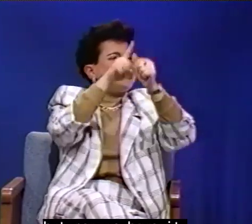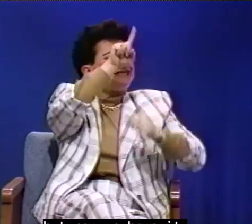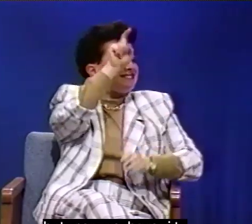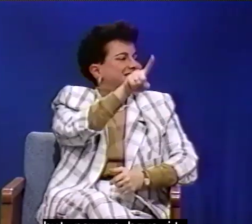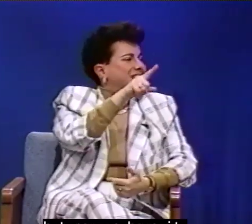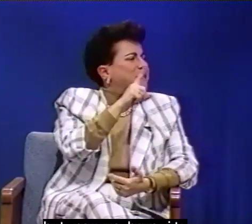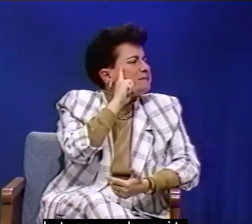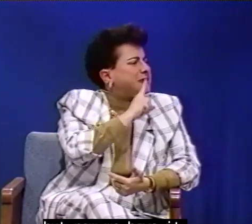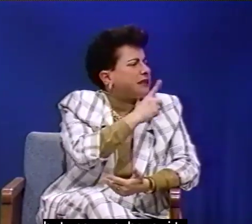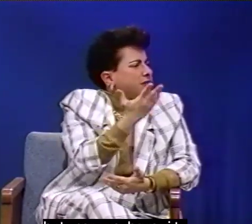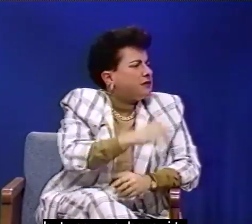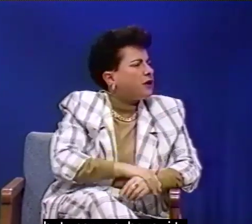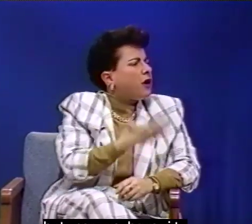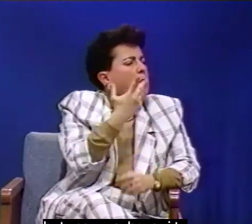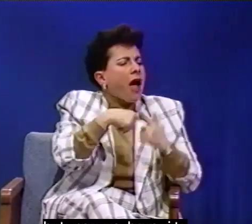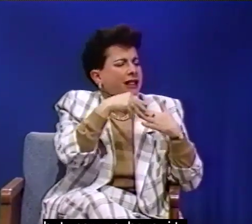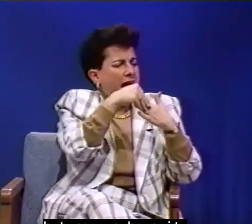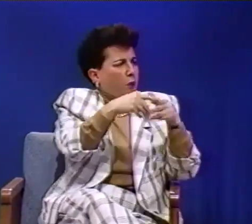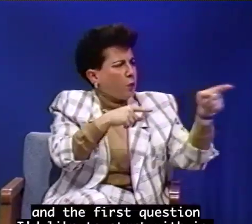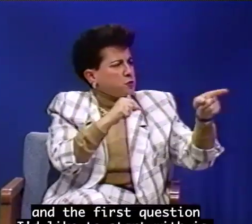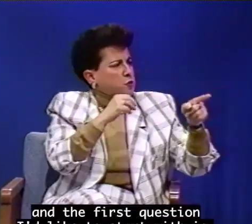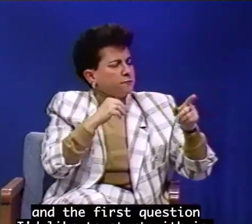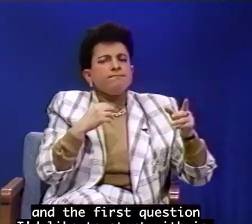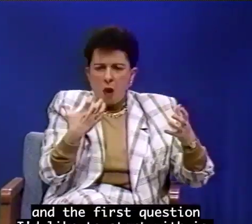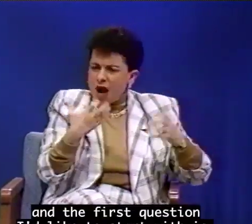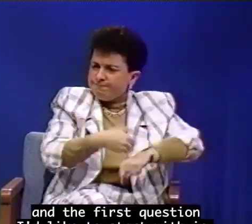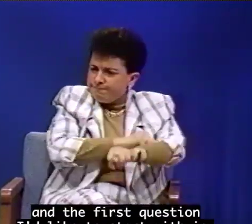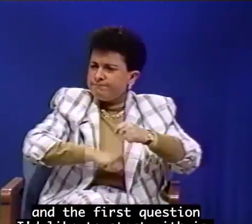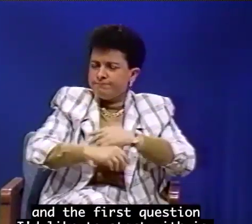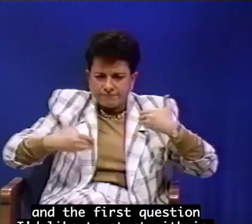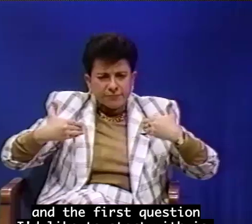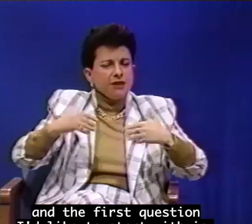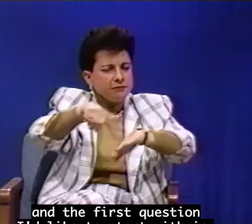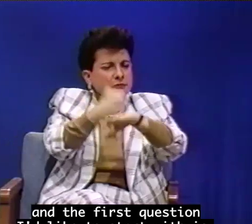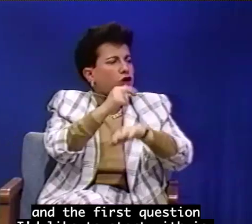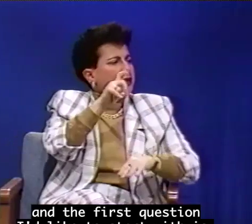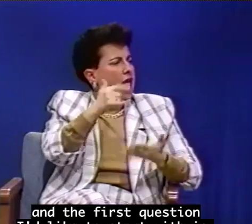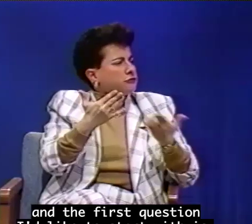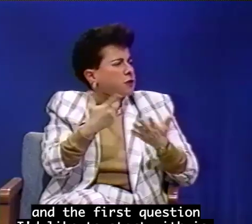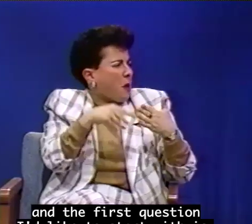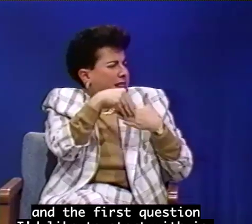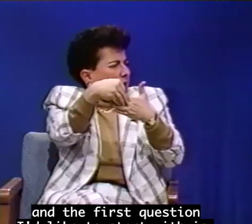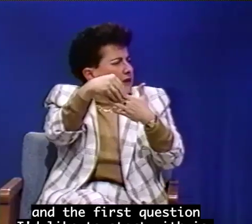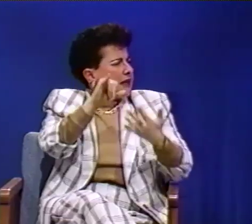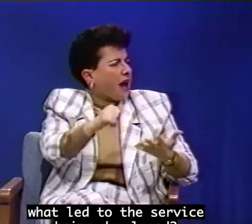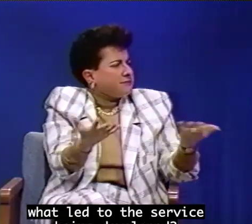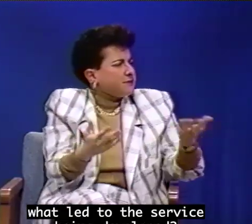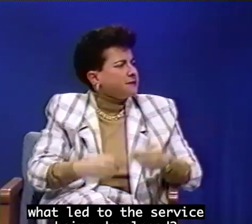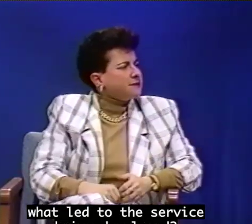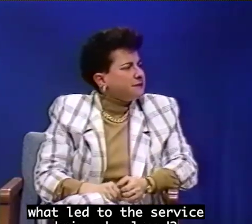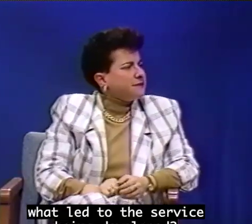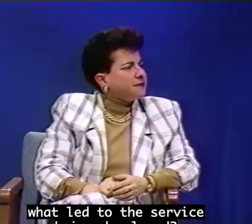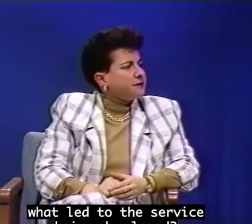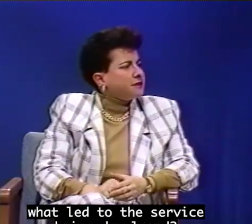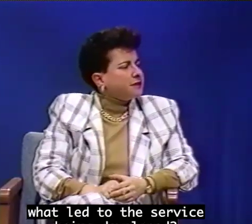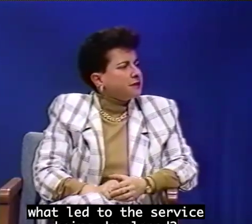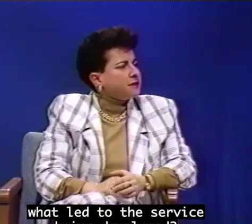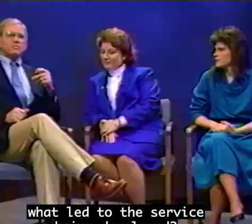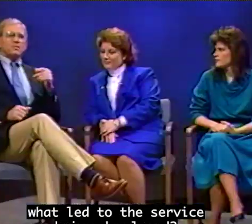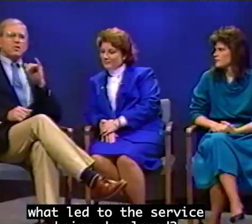But now we have it, and the first question I'd like to start with is, what led to the service being